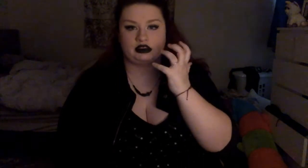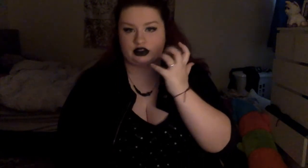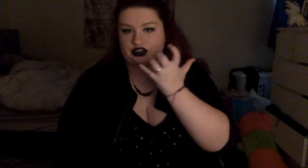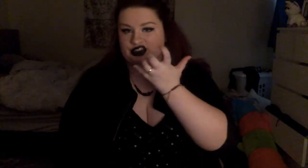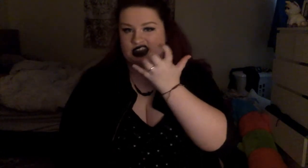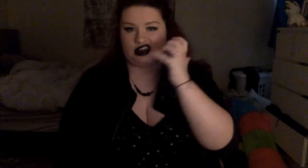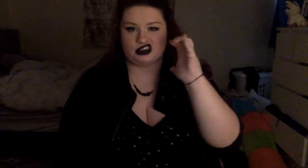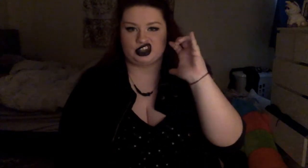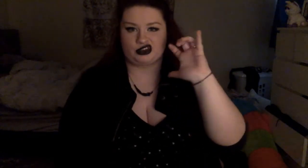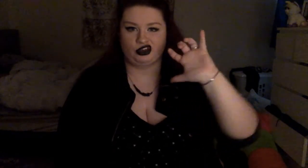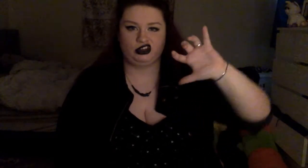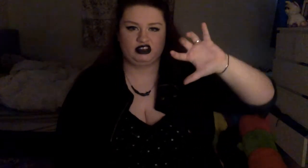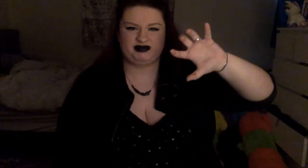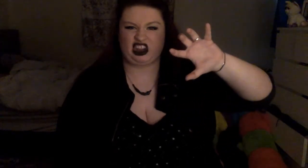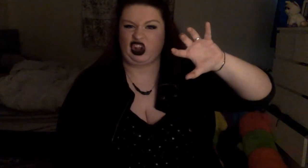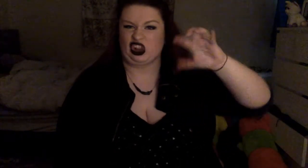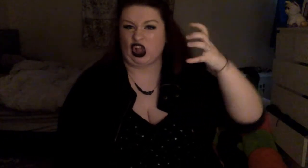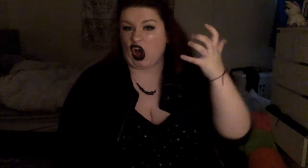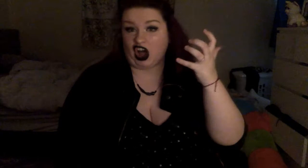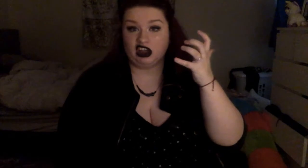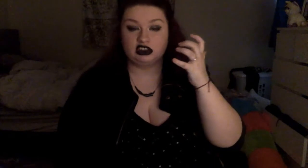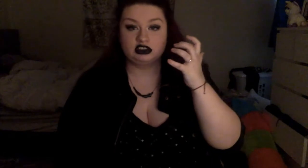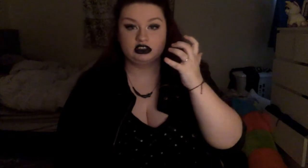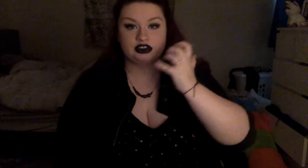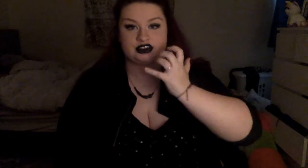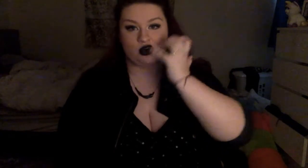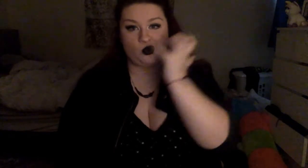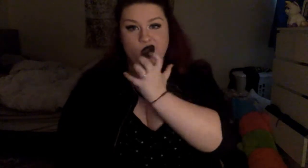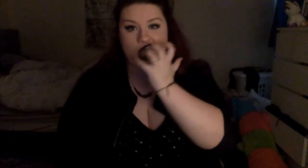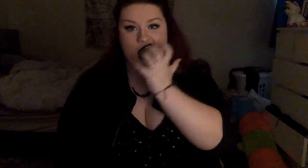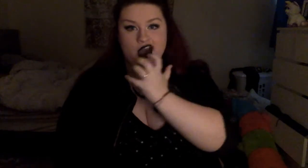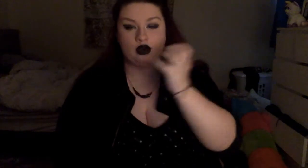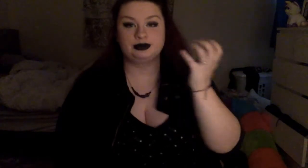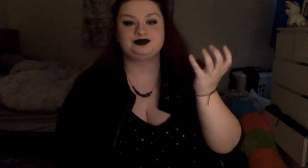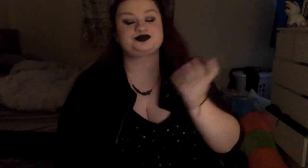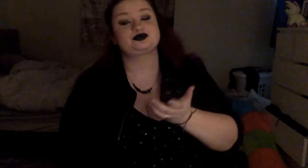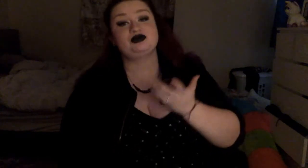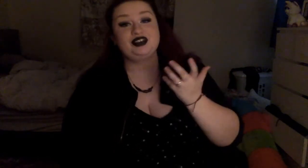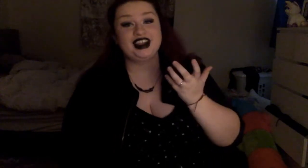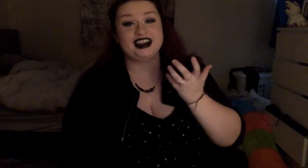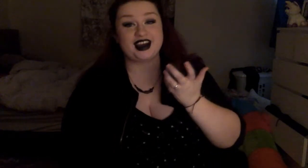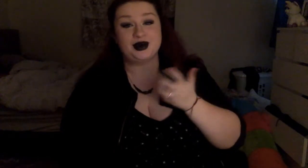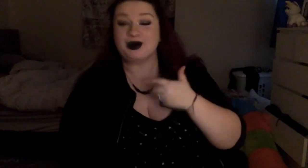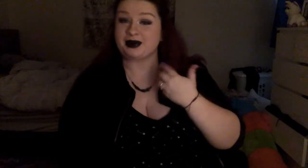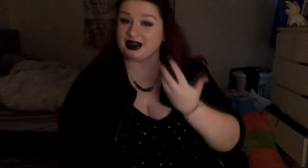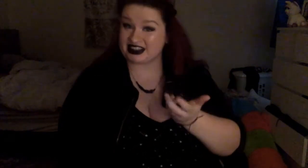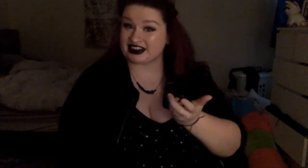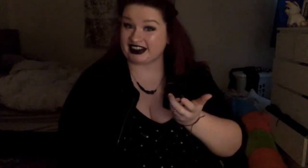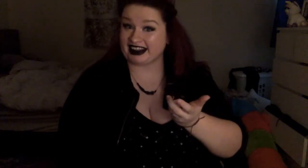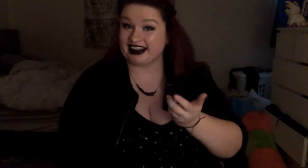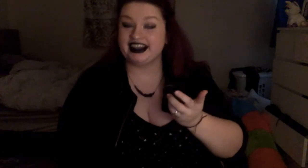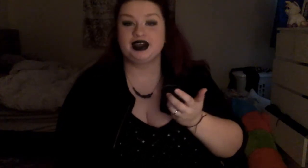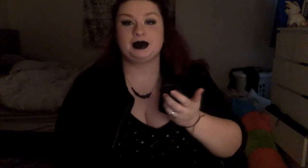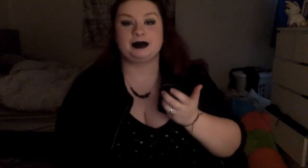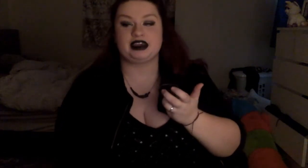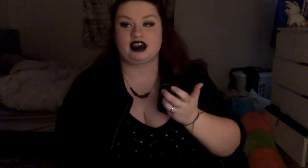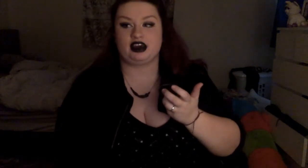there's just kind of the general claw. Wow. Now, personally,